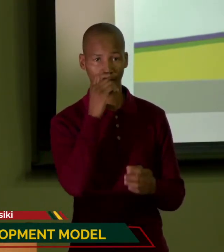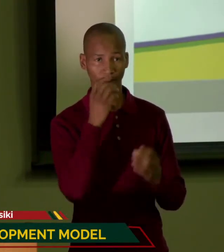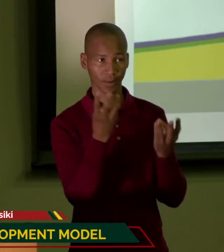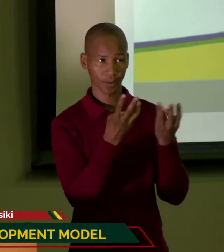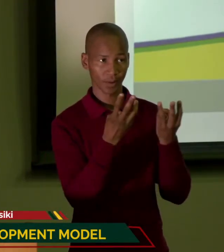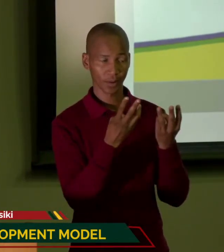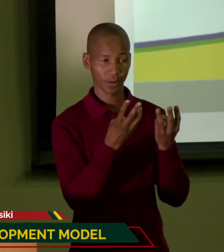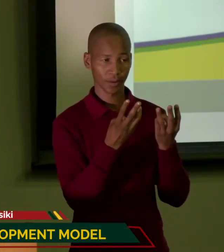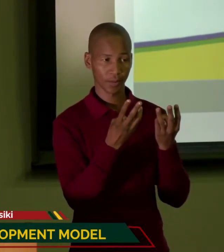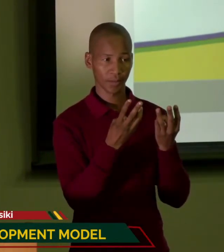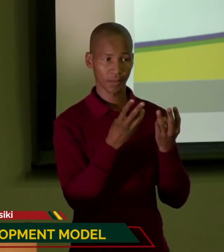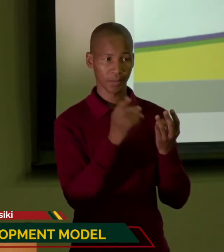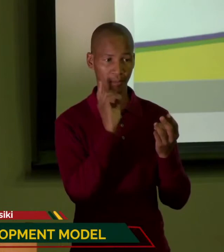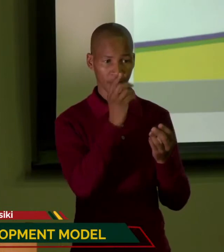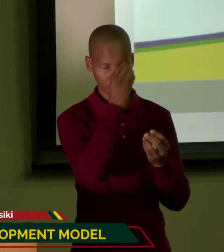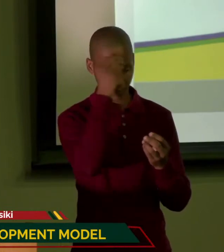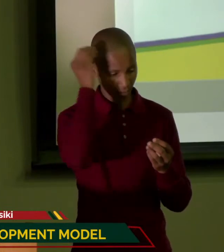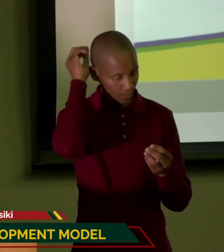district model.